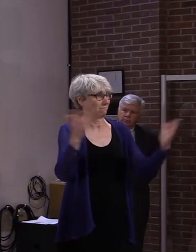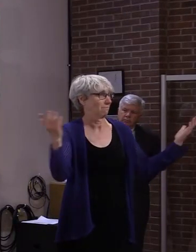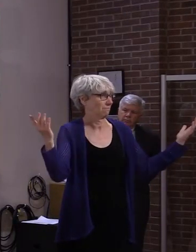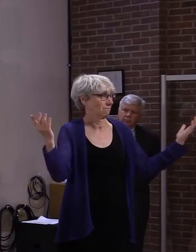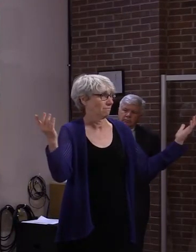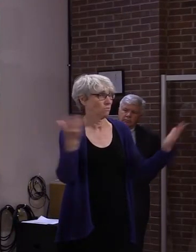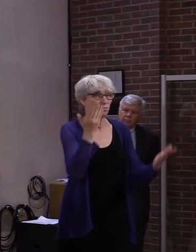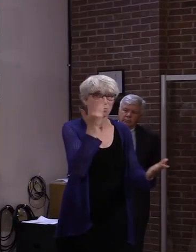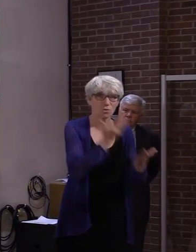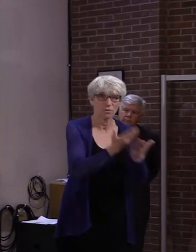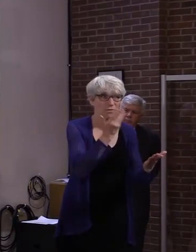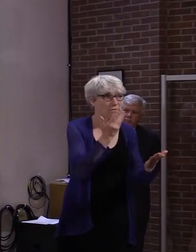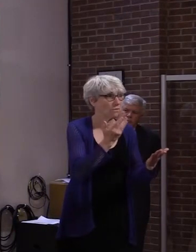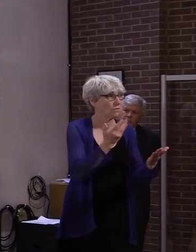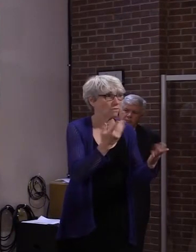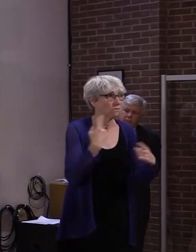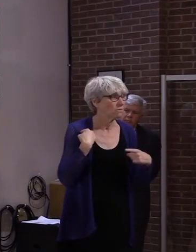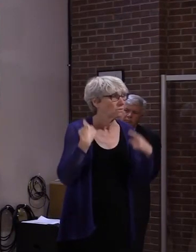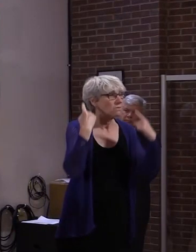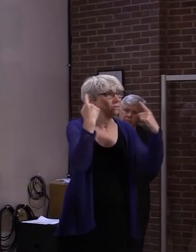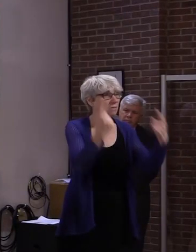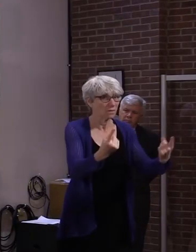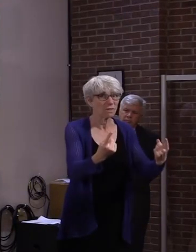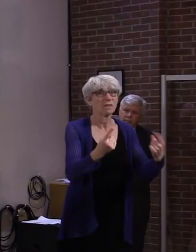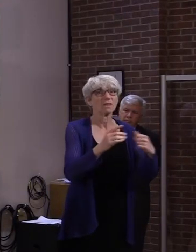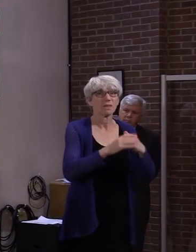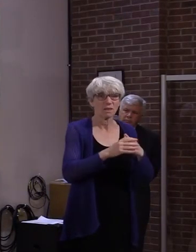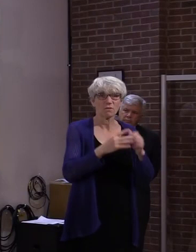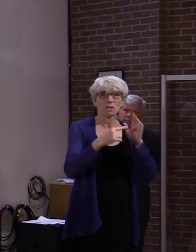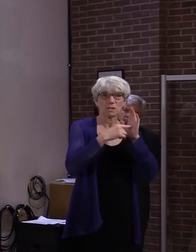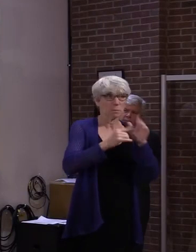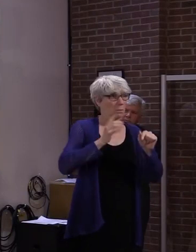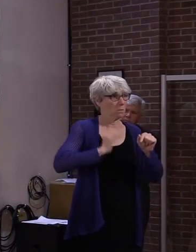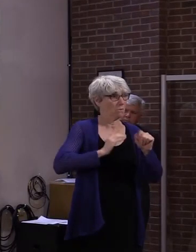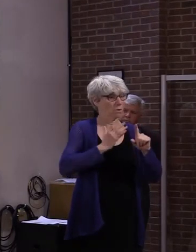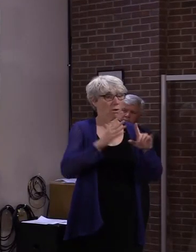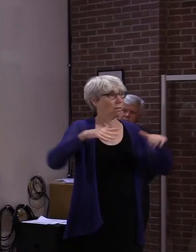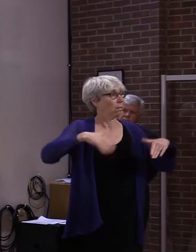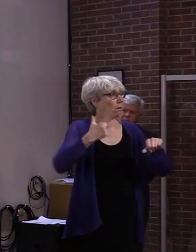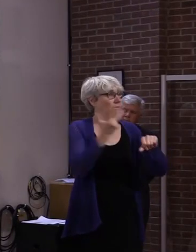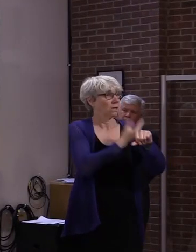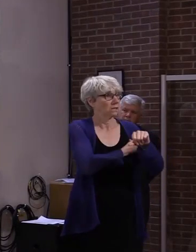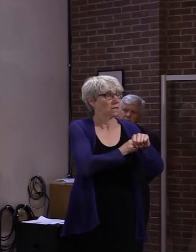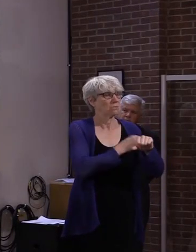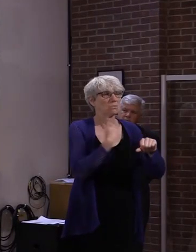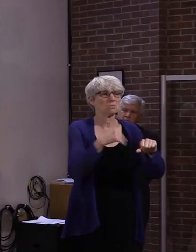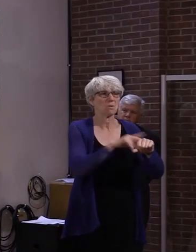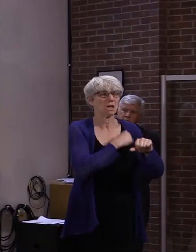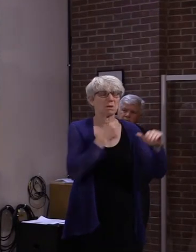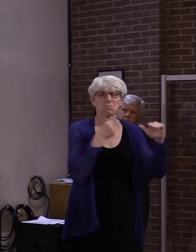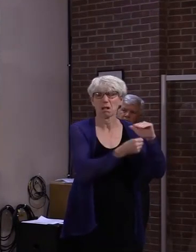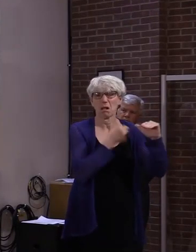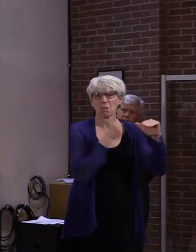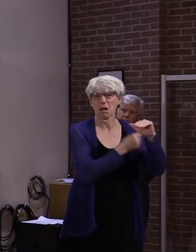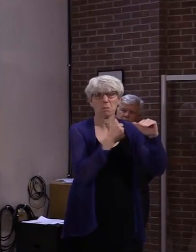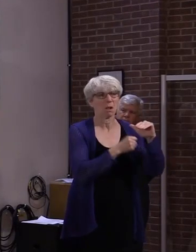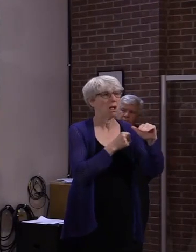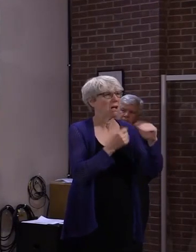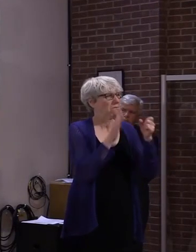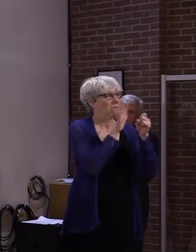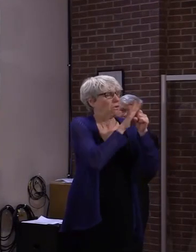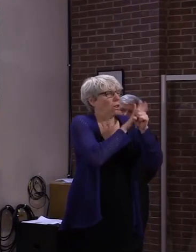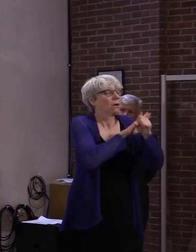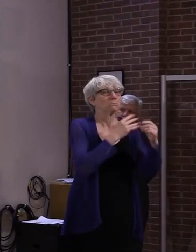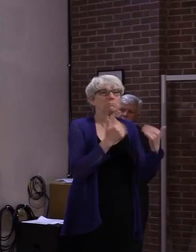at the the number of cases uh who are hospitalized uh at this point in time which isn't where we'd like to